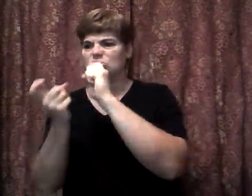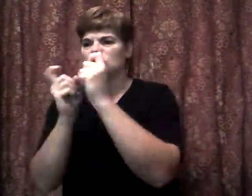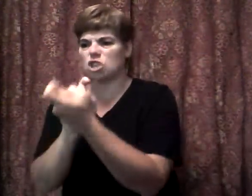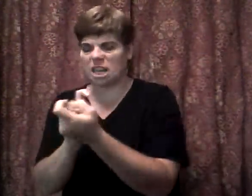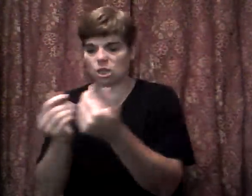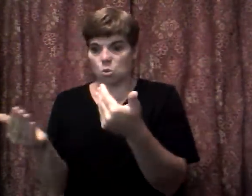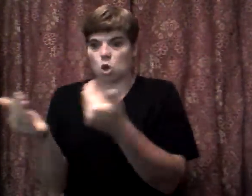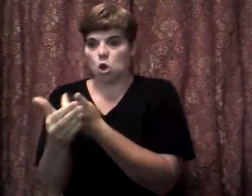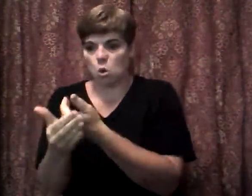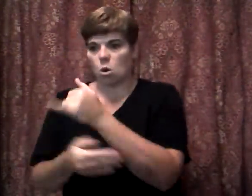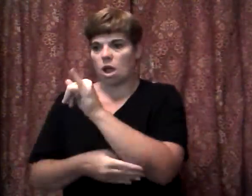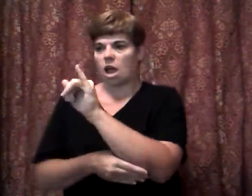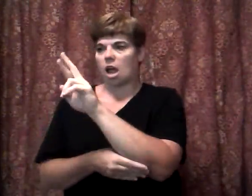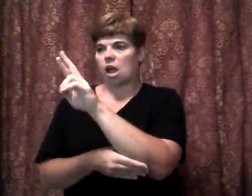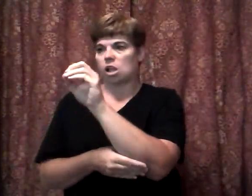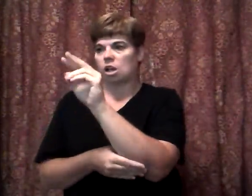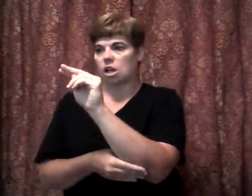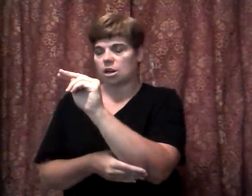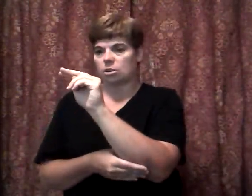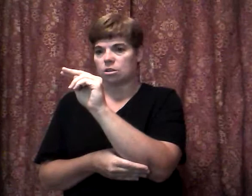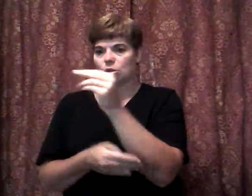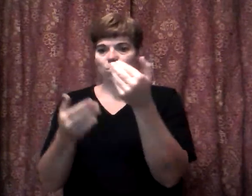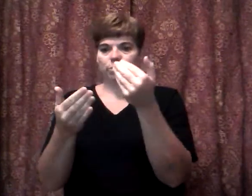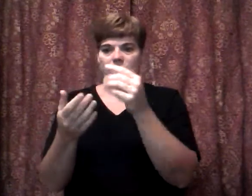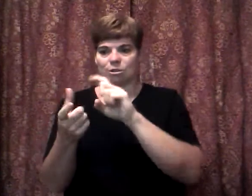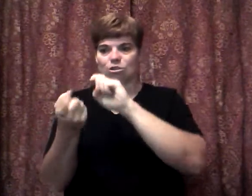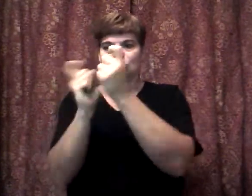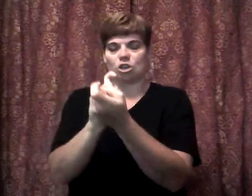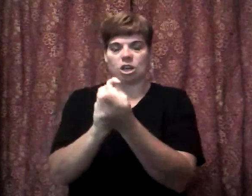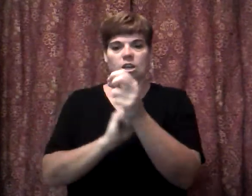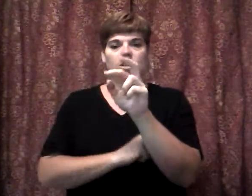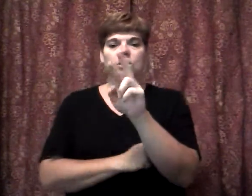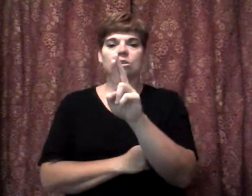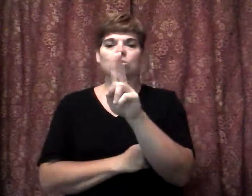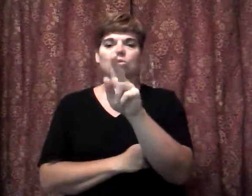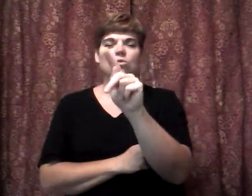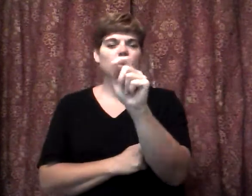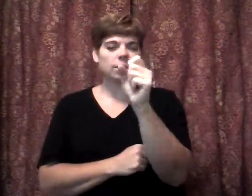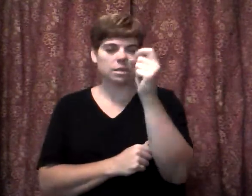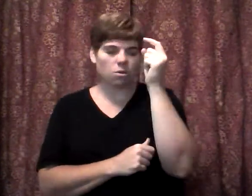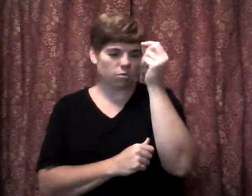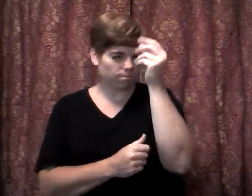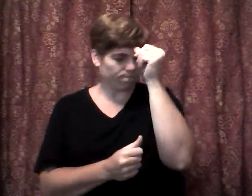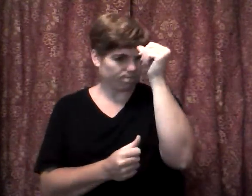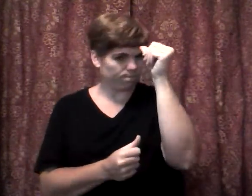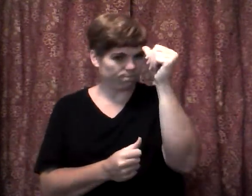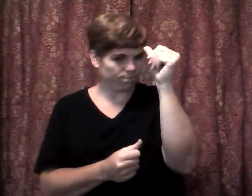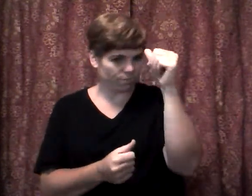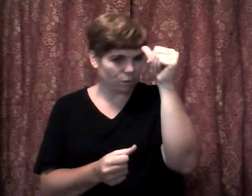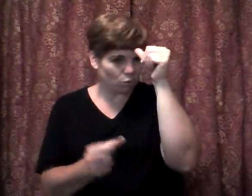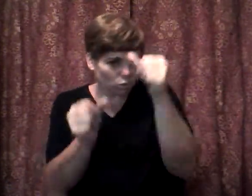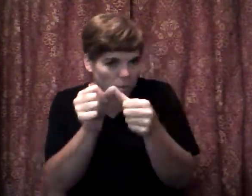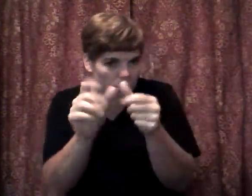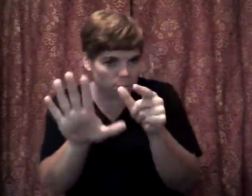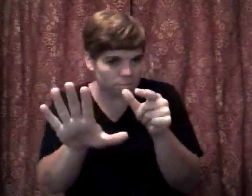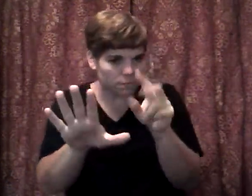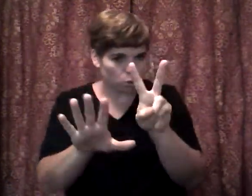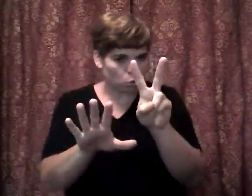called rust. That's called a chemical change. So keep those two things in mind as we continue this test